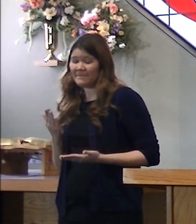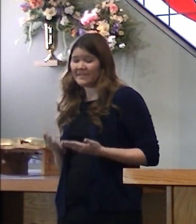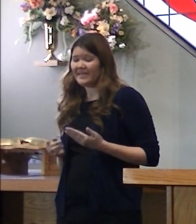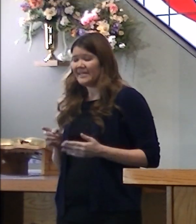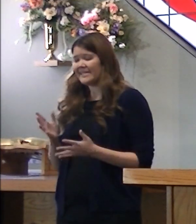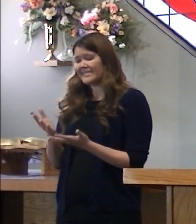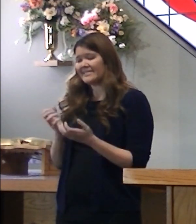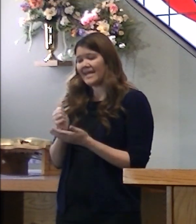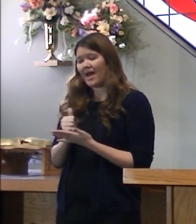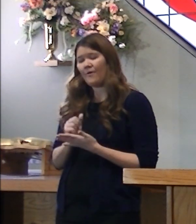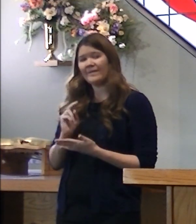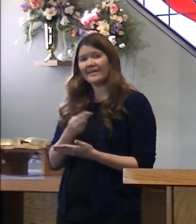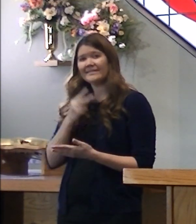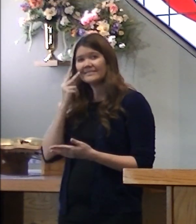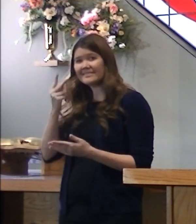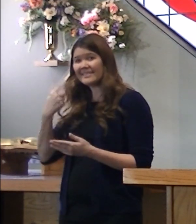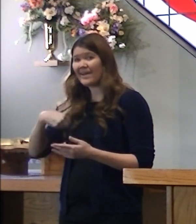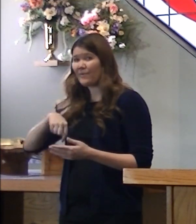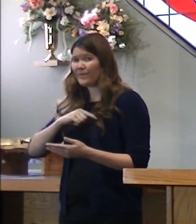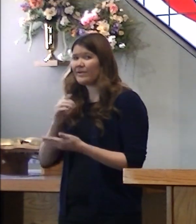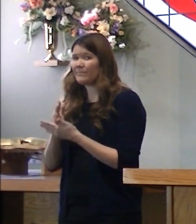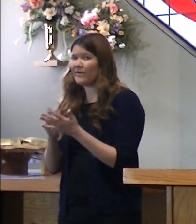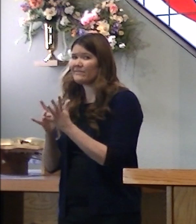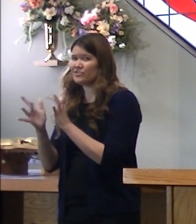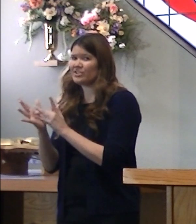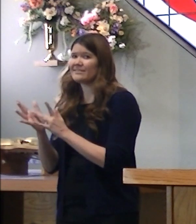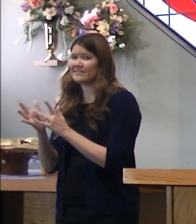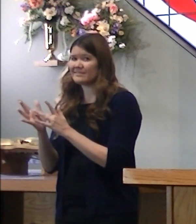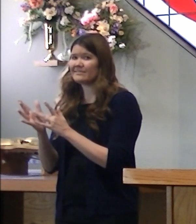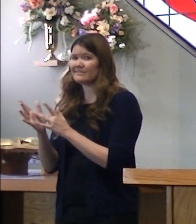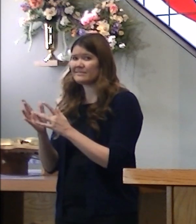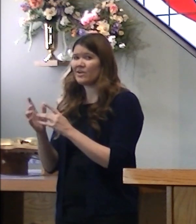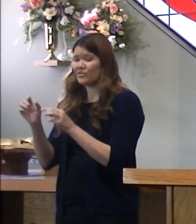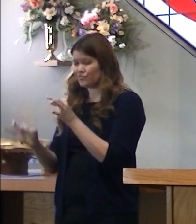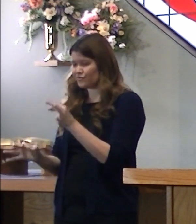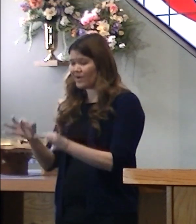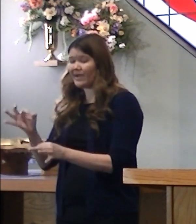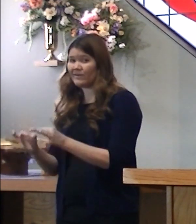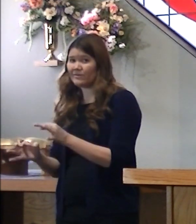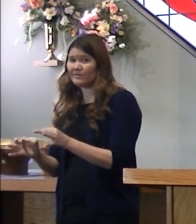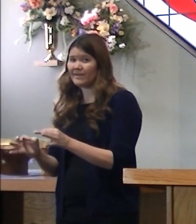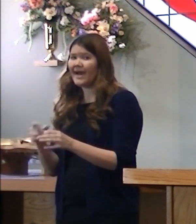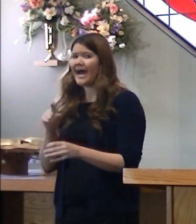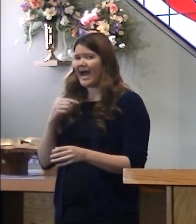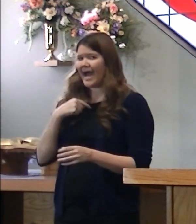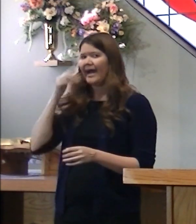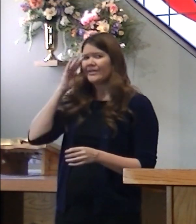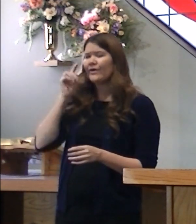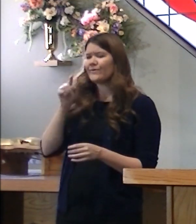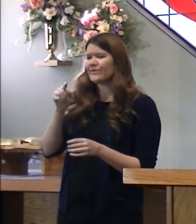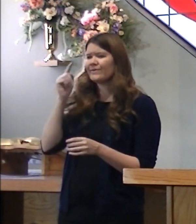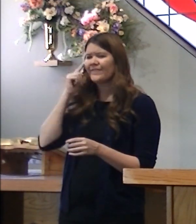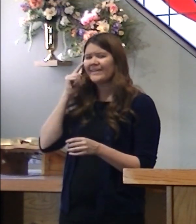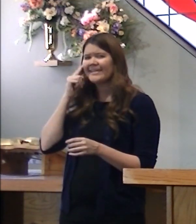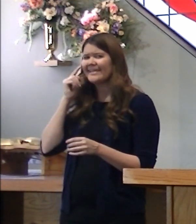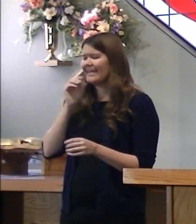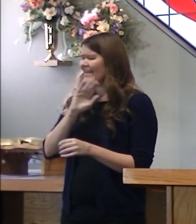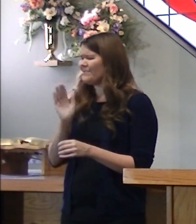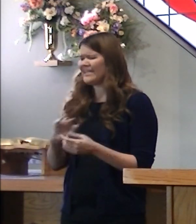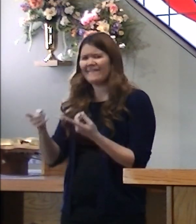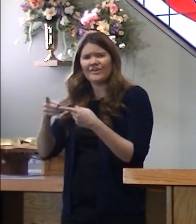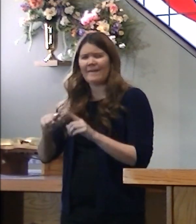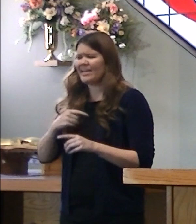we're participants in the trial of Jesus too. Now, I know what you're thinking. That would never happen. I would never call for